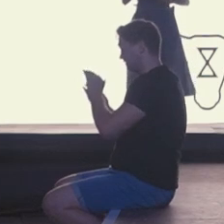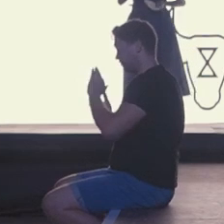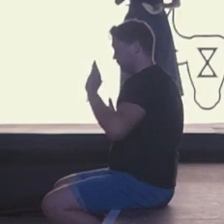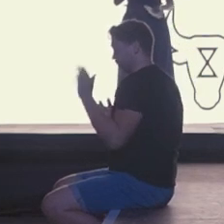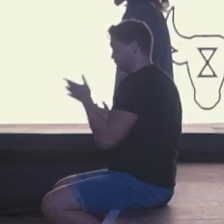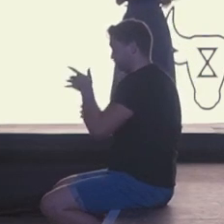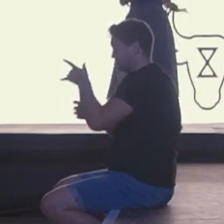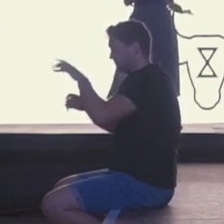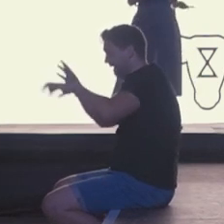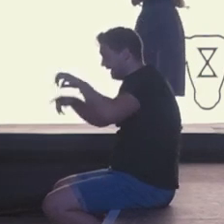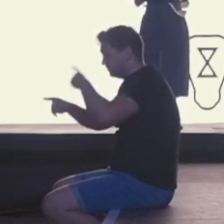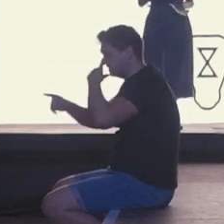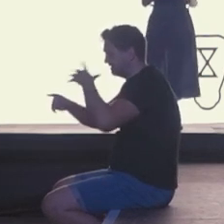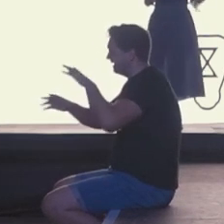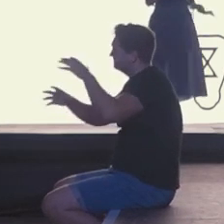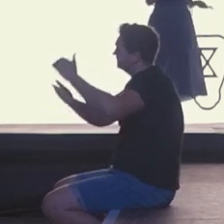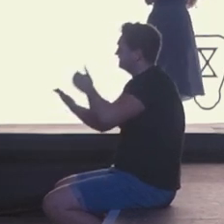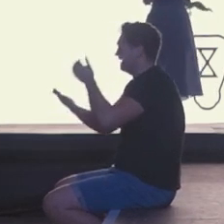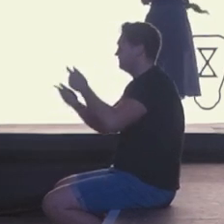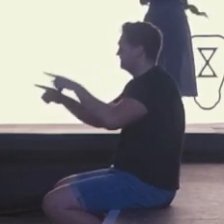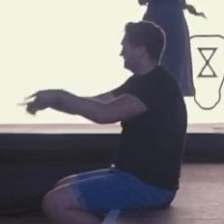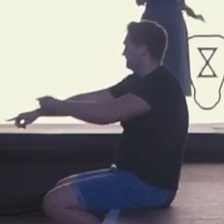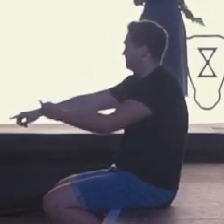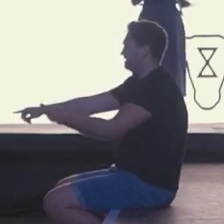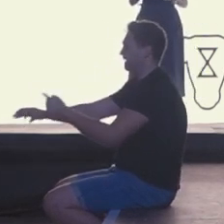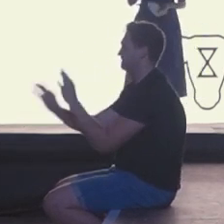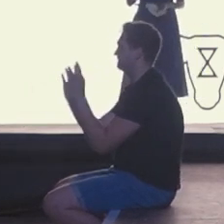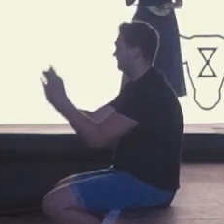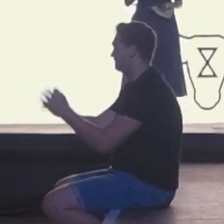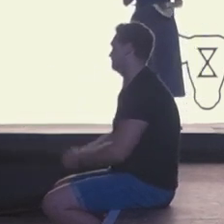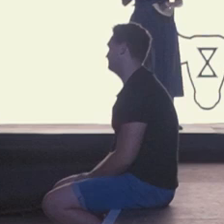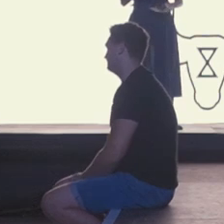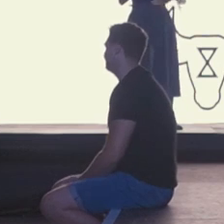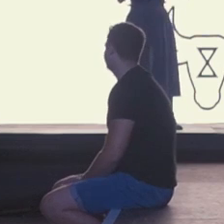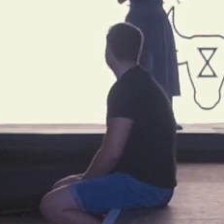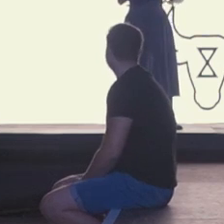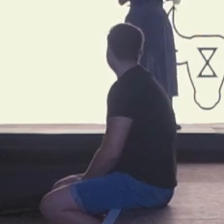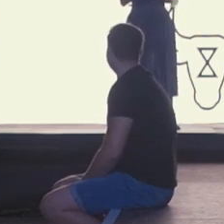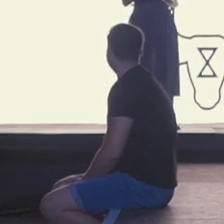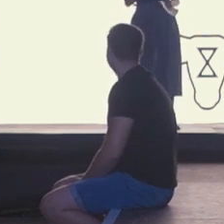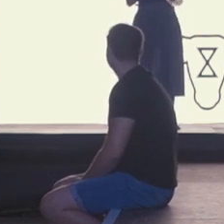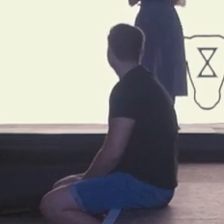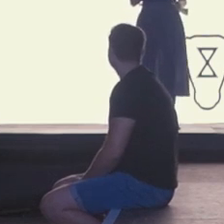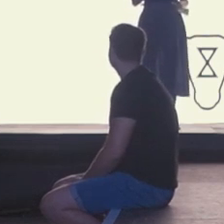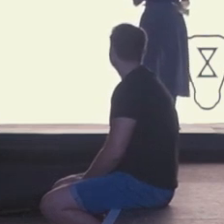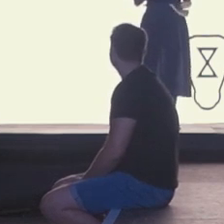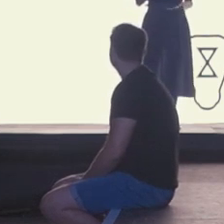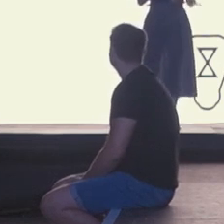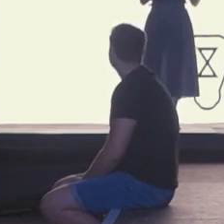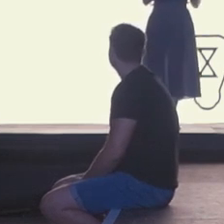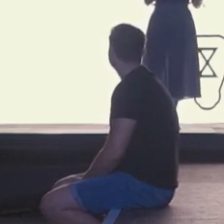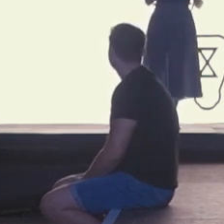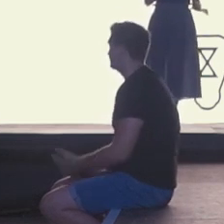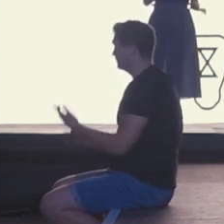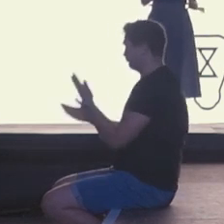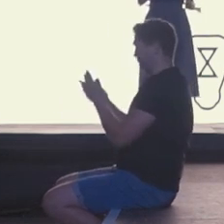will then be spared from death and suffering at the hands of animal agriculture and fishing. So the result is ultimately the same, but